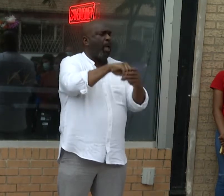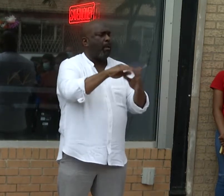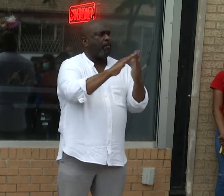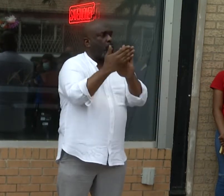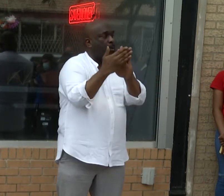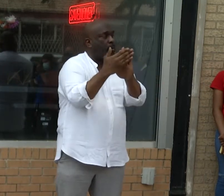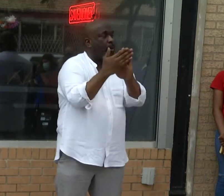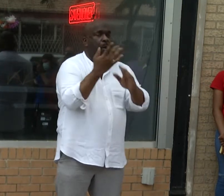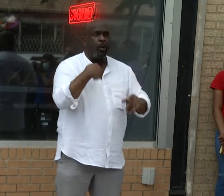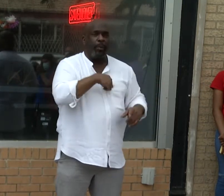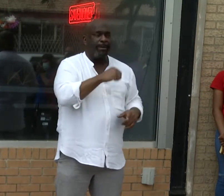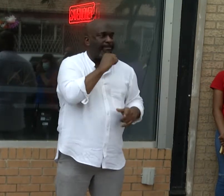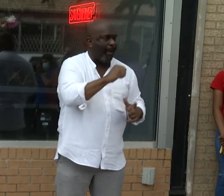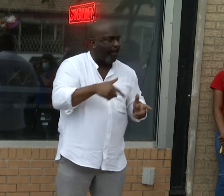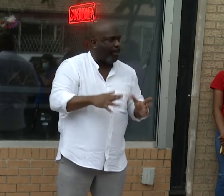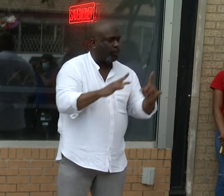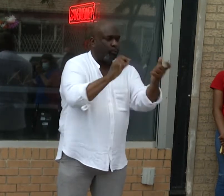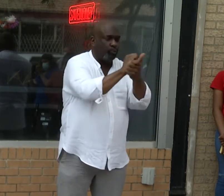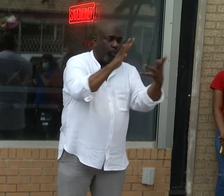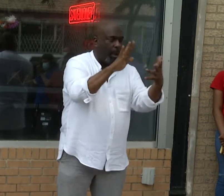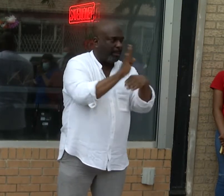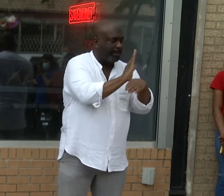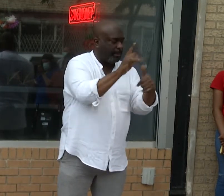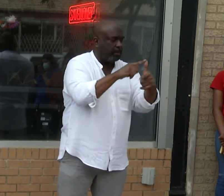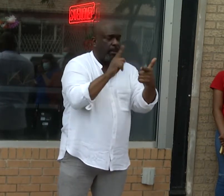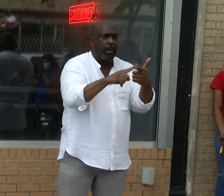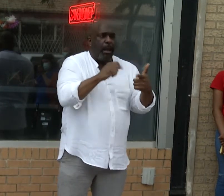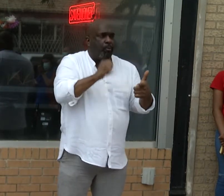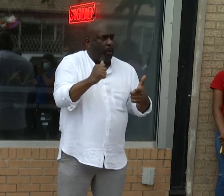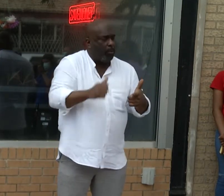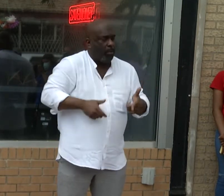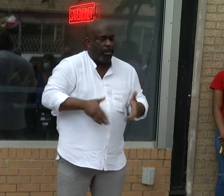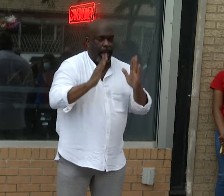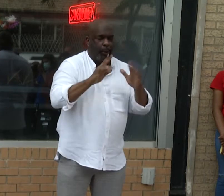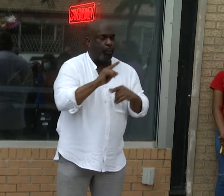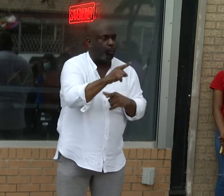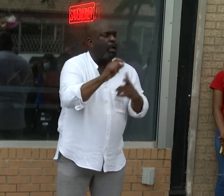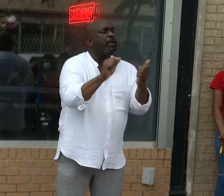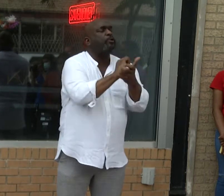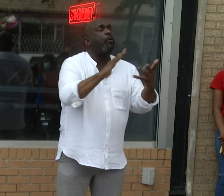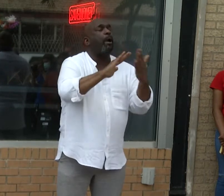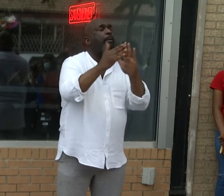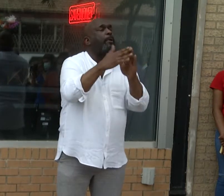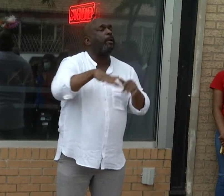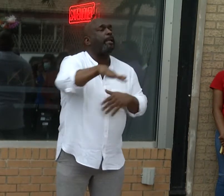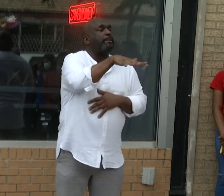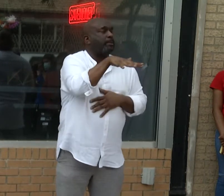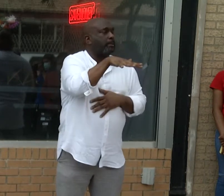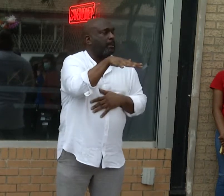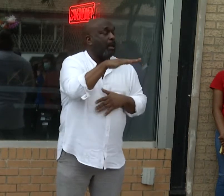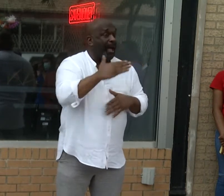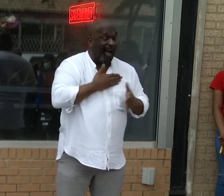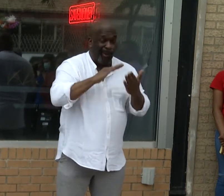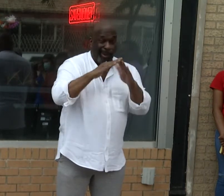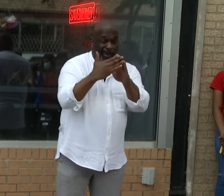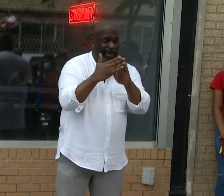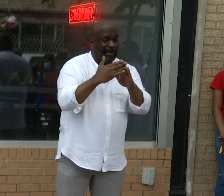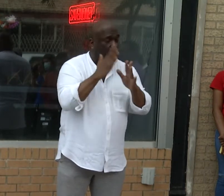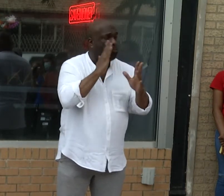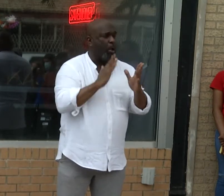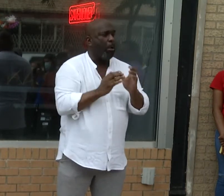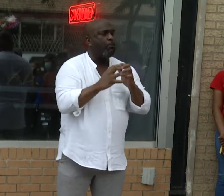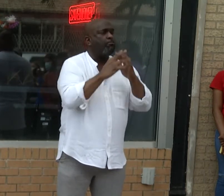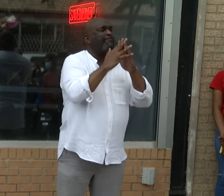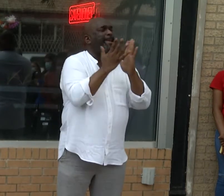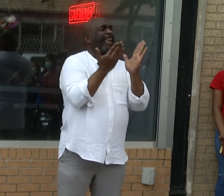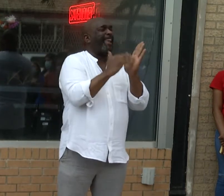We will not let you destroy our businesses. We will not let you destroy our communities. Our community is resilient.